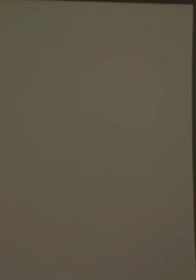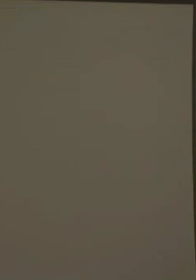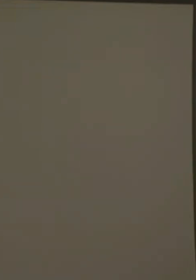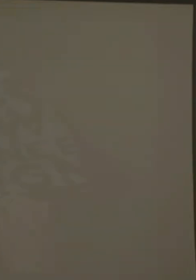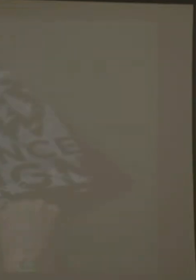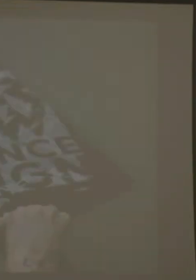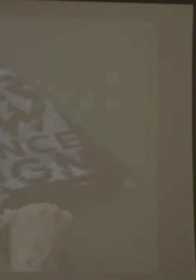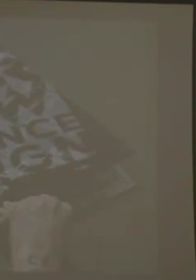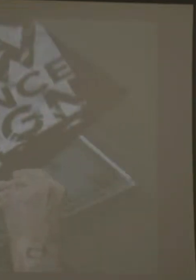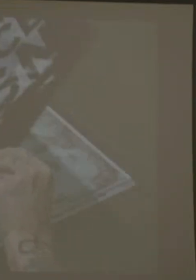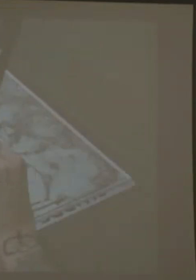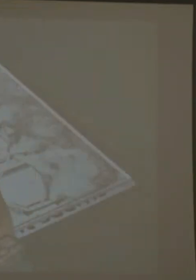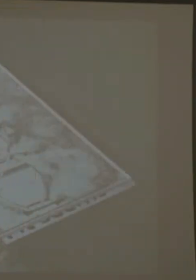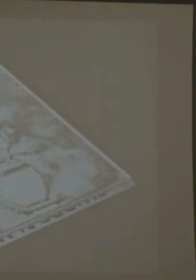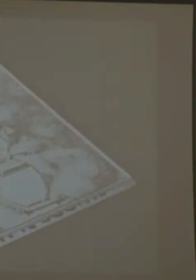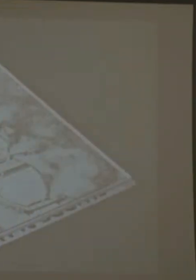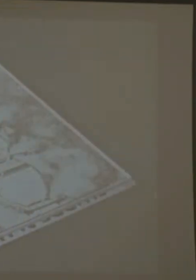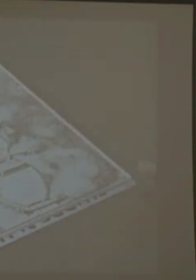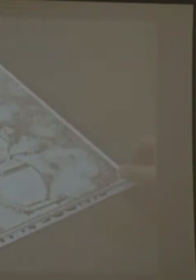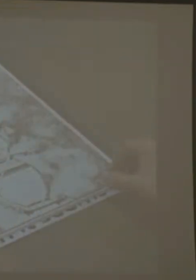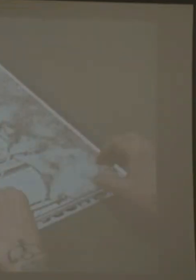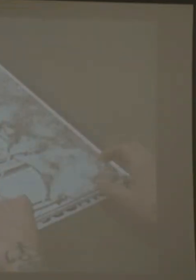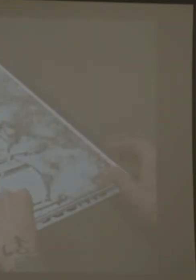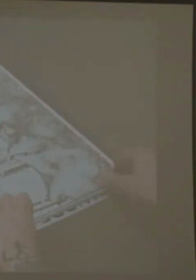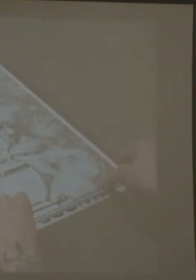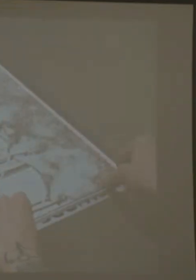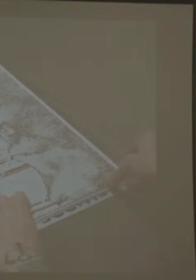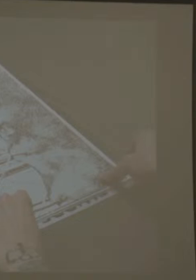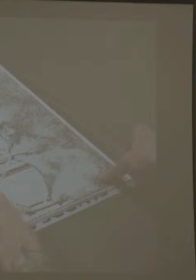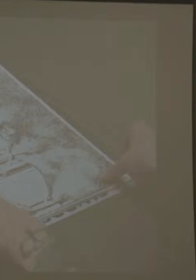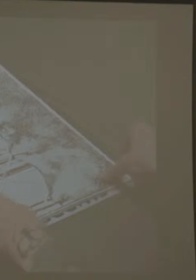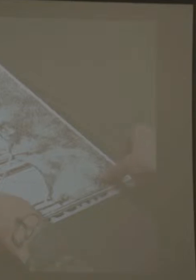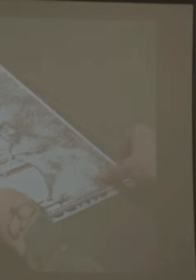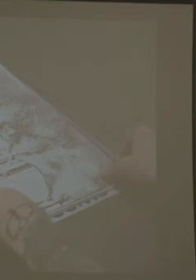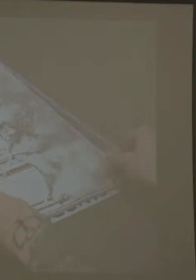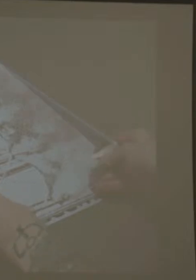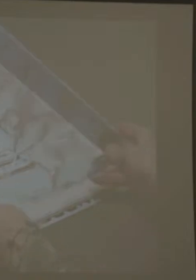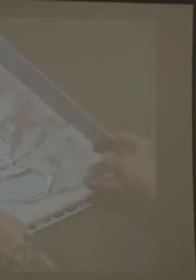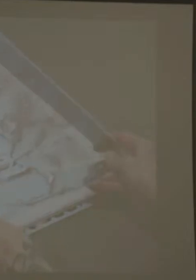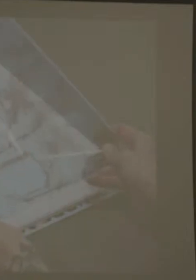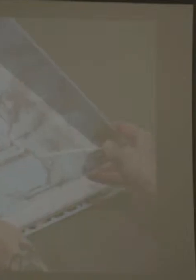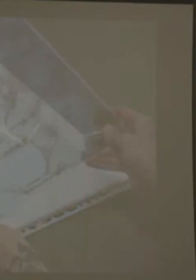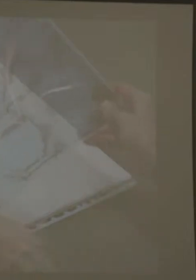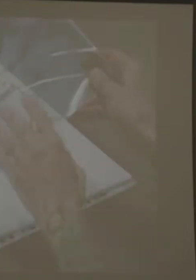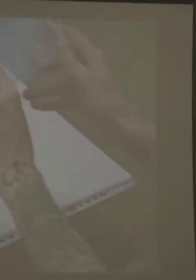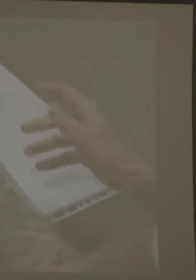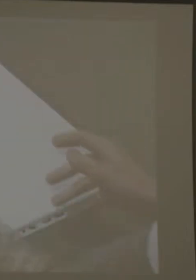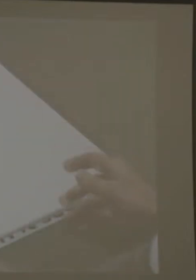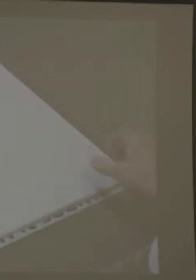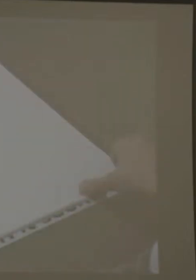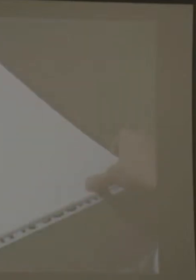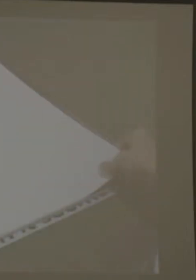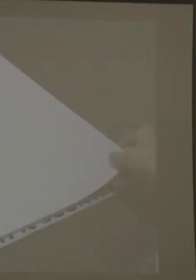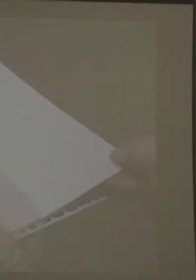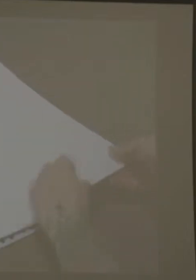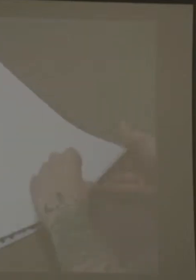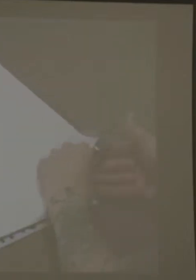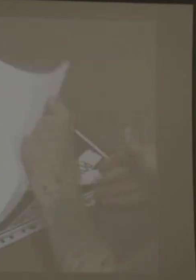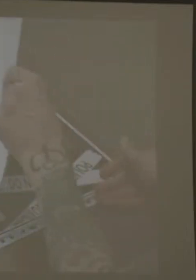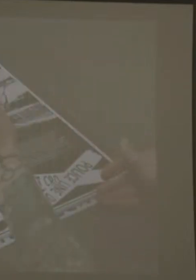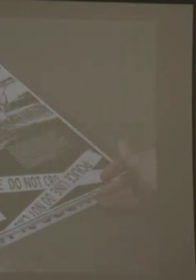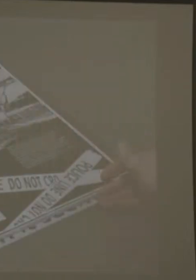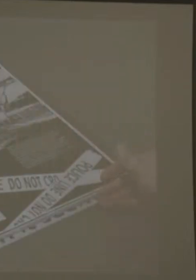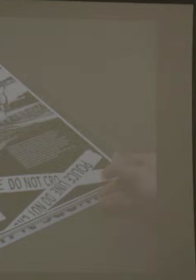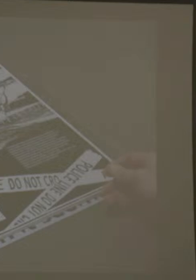After graduation, I look forward to starting my business as a freelance graphic designer, creating unique and